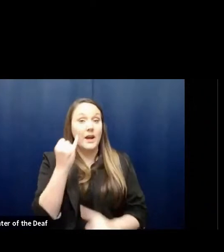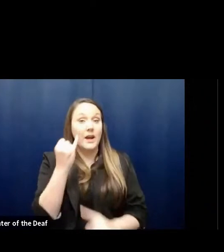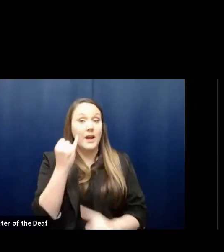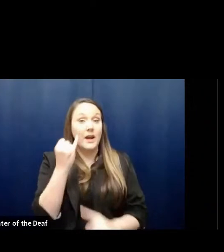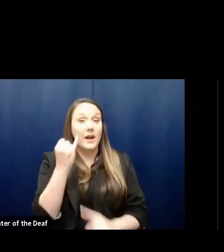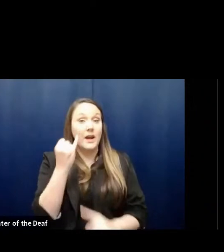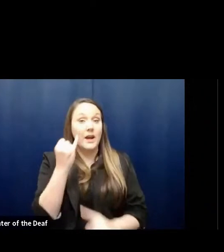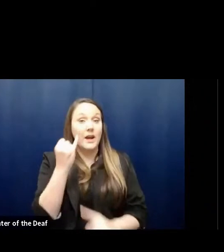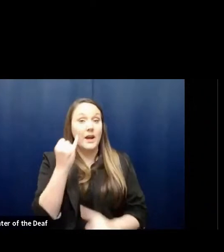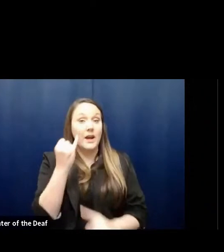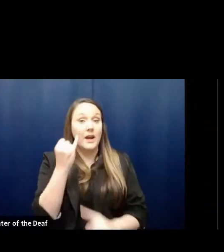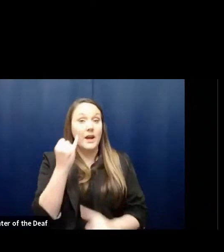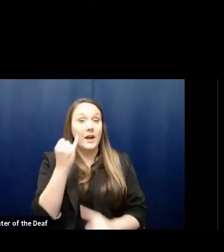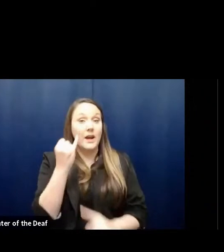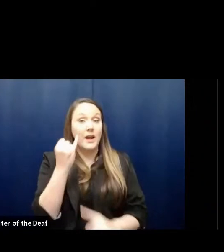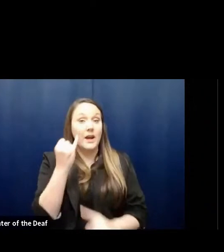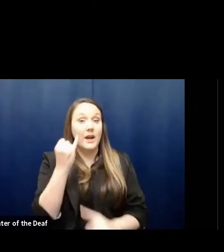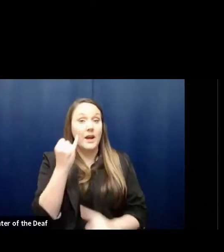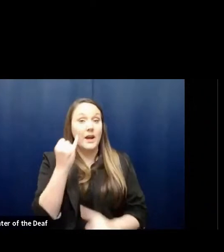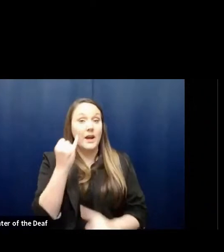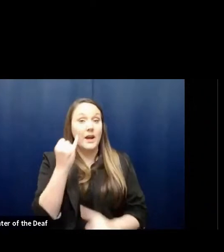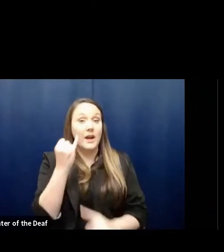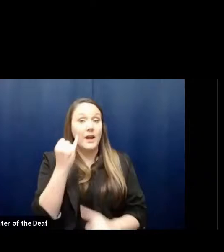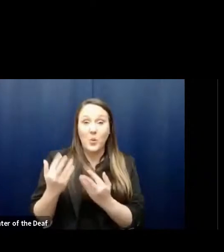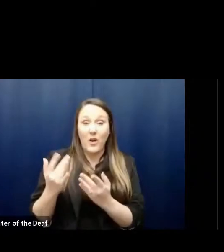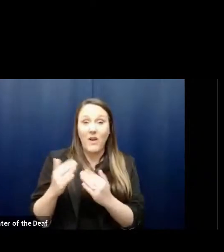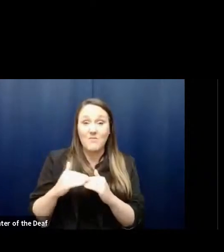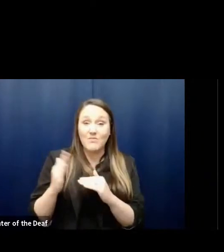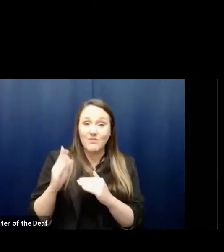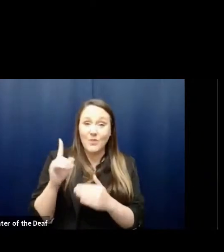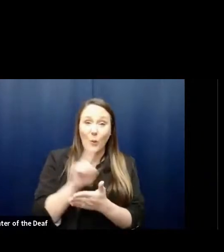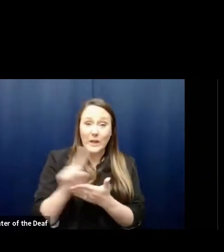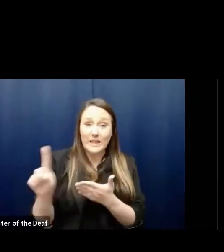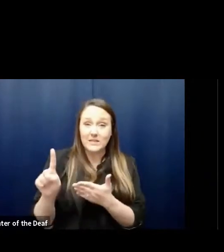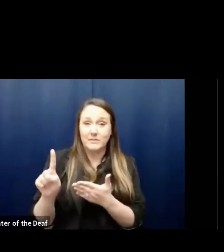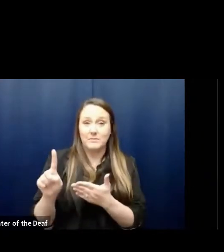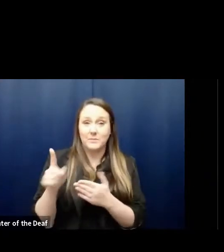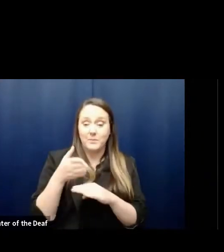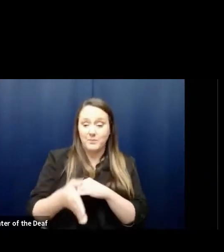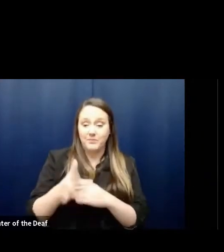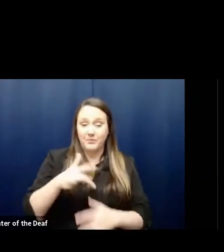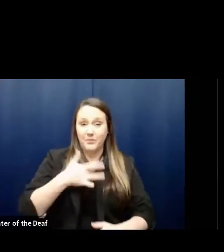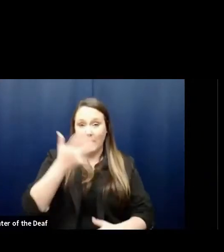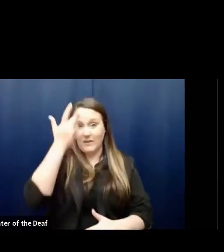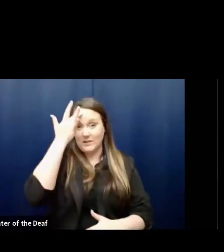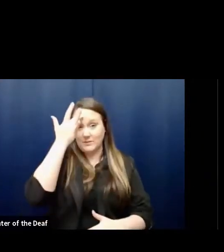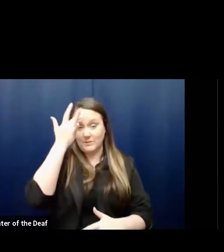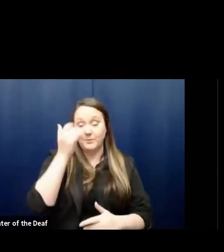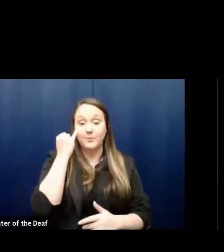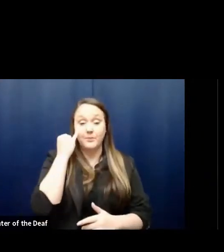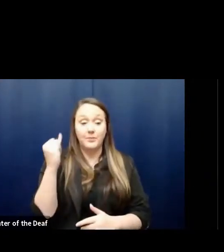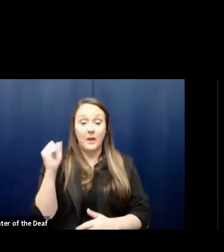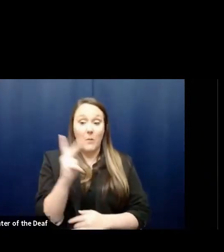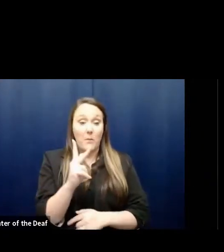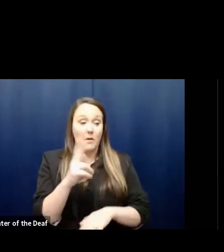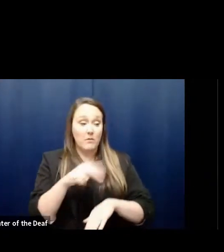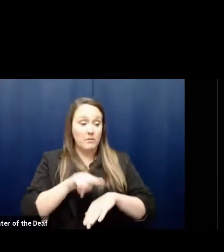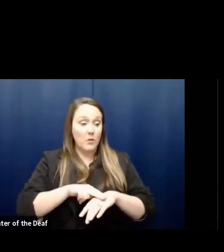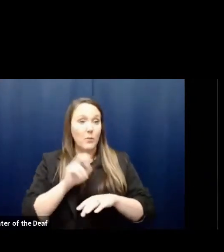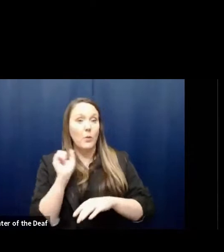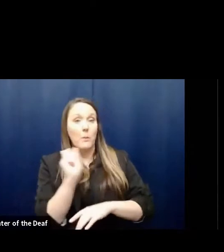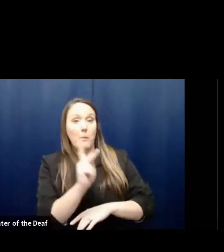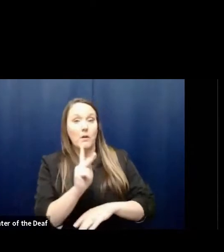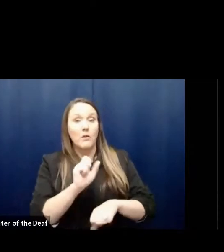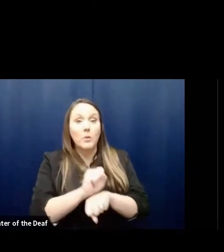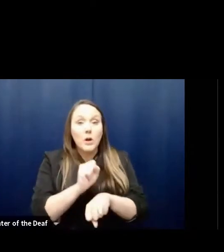isolate, he would have been waiting more than a week after he developed symptoms. If he resumed his daily activities, he could